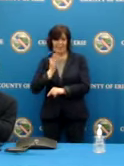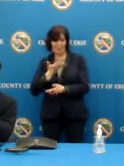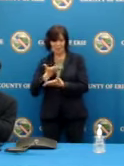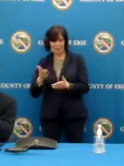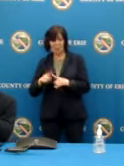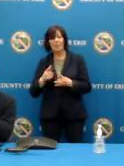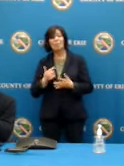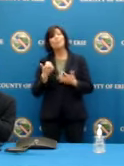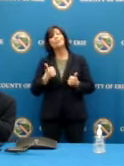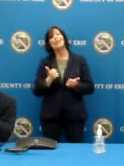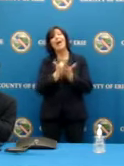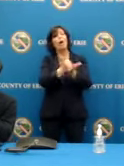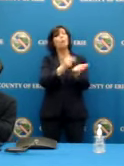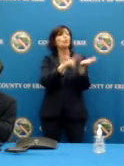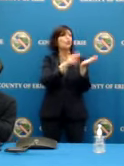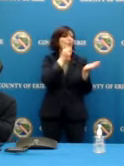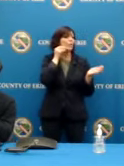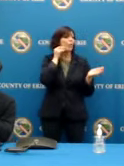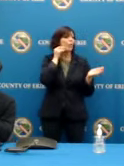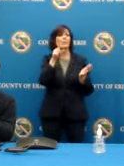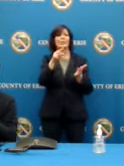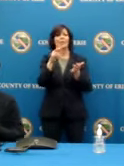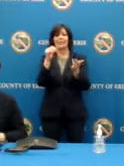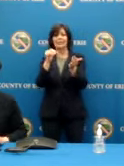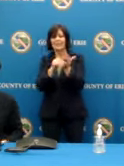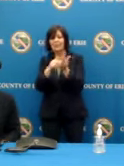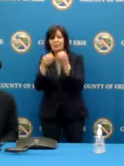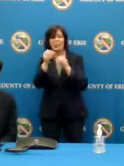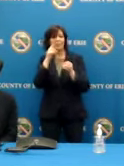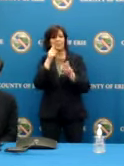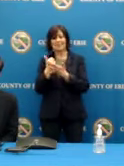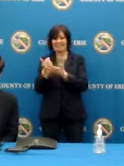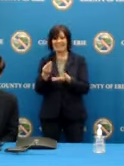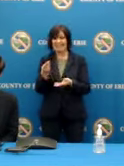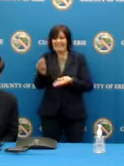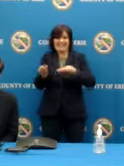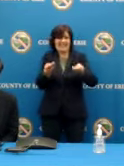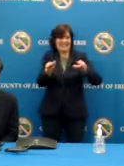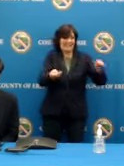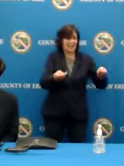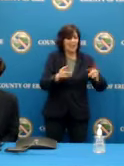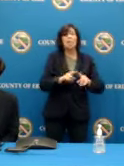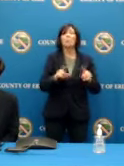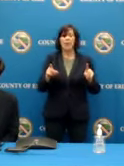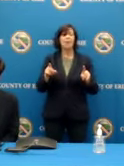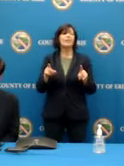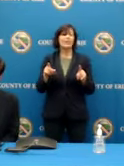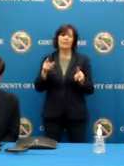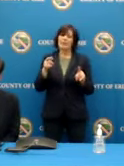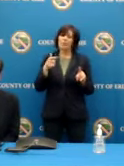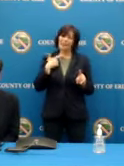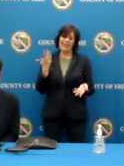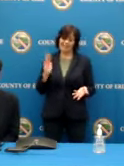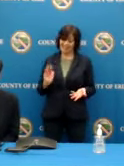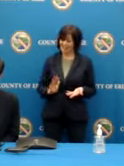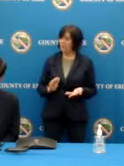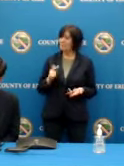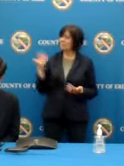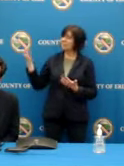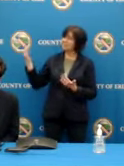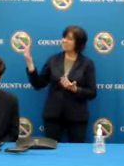help nursing homes and other healthcare providers out based on the state guidelines. But we've been getting very low, so we're expecting more for